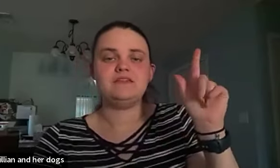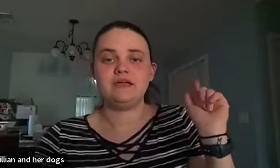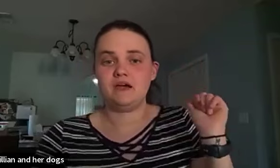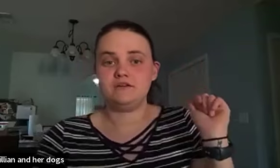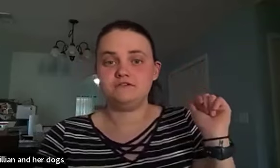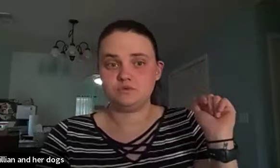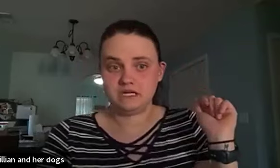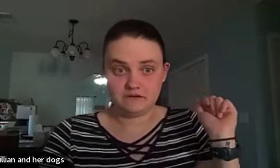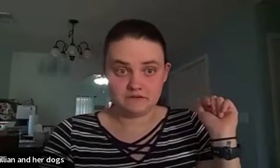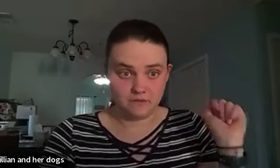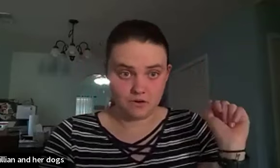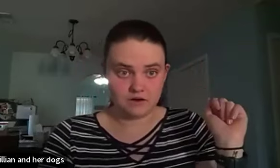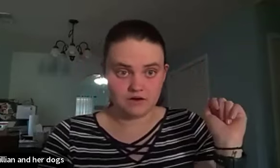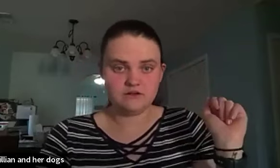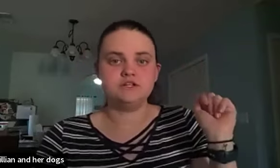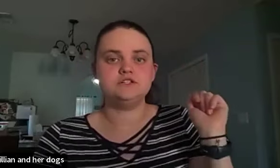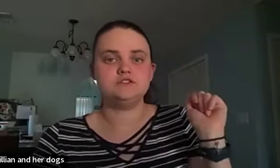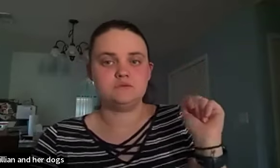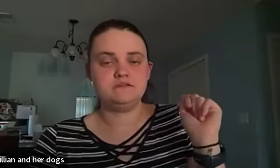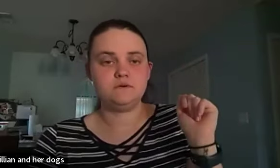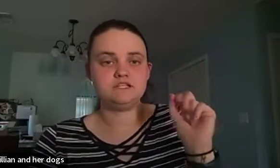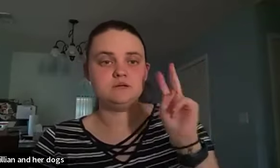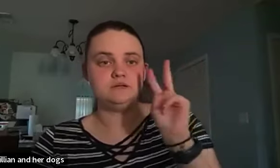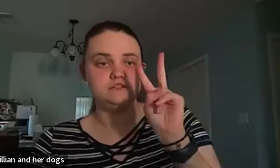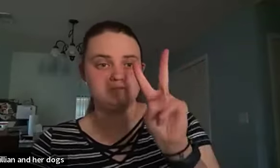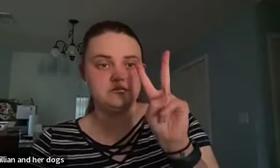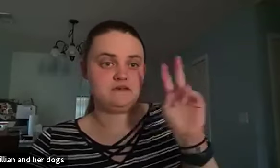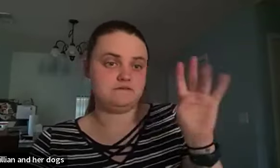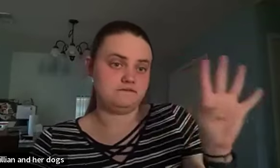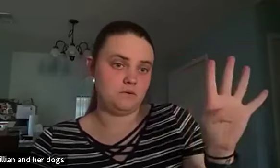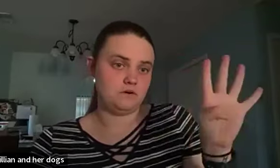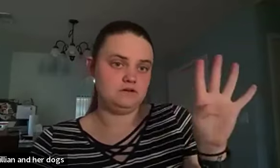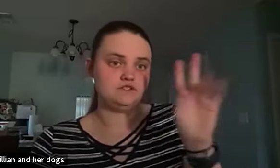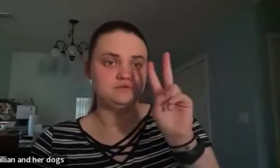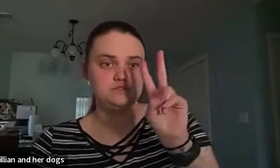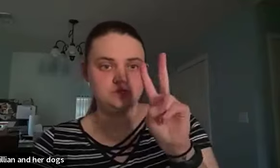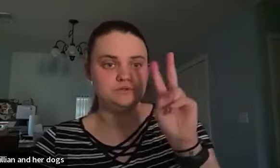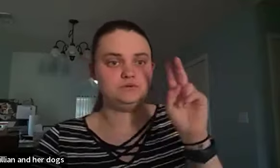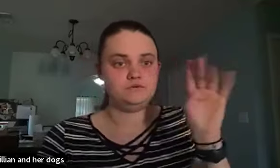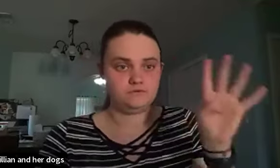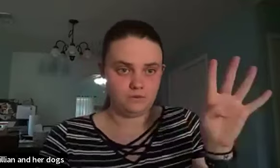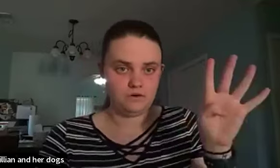Then we have 24. 24 is going to be 24. So 2,